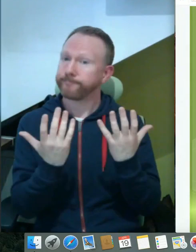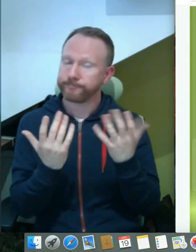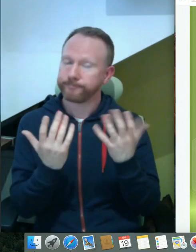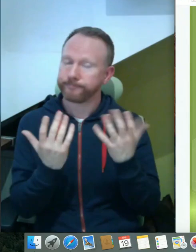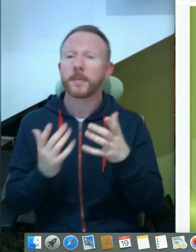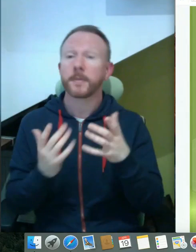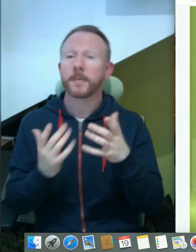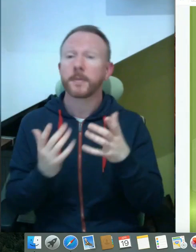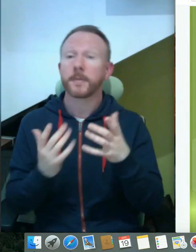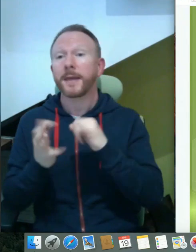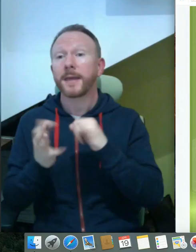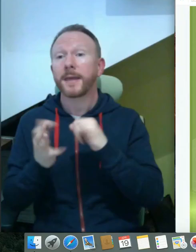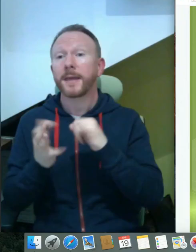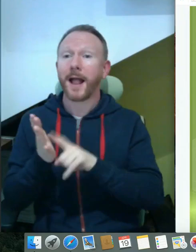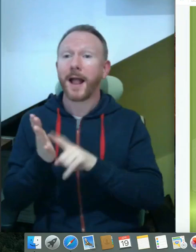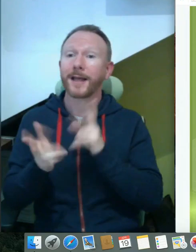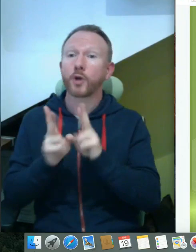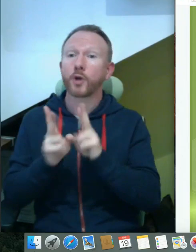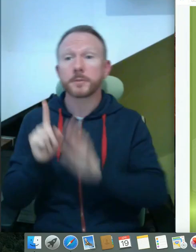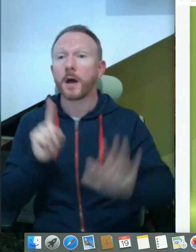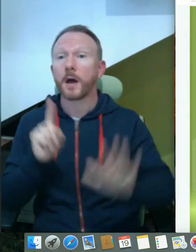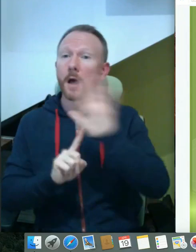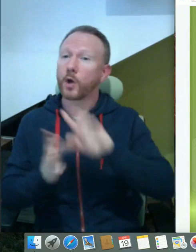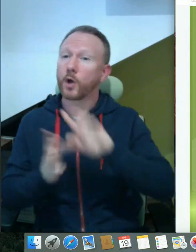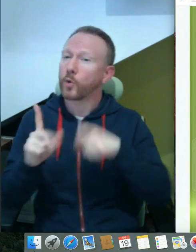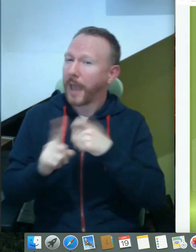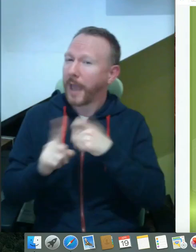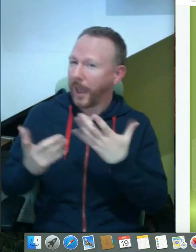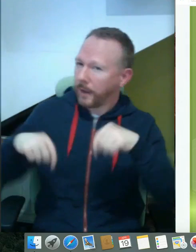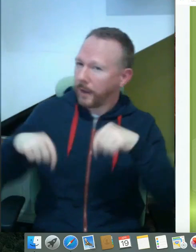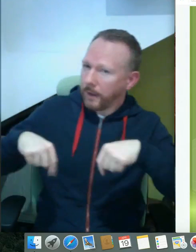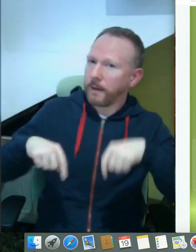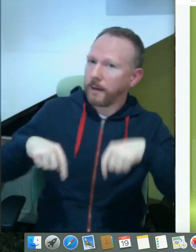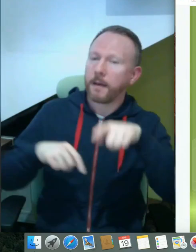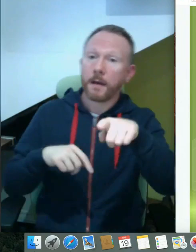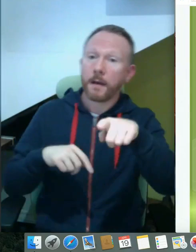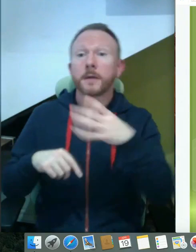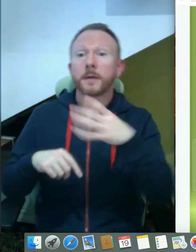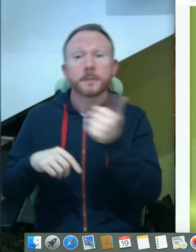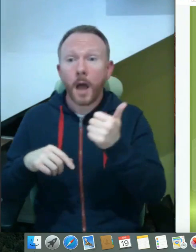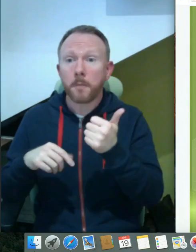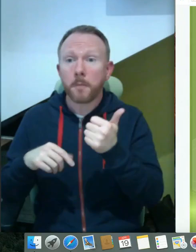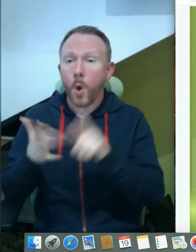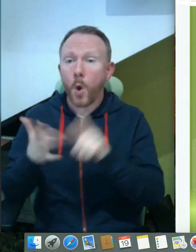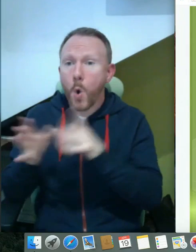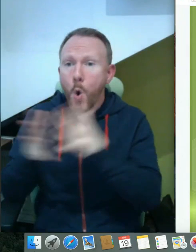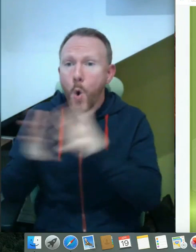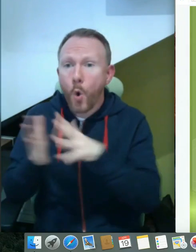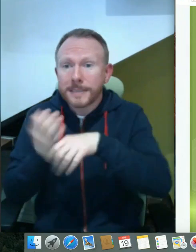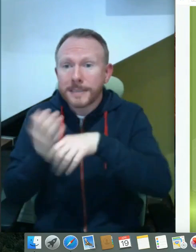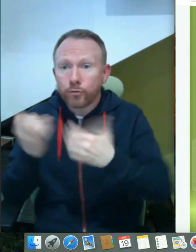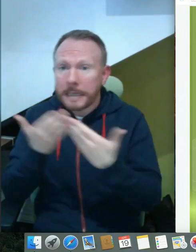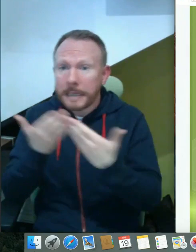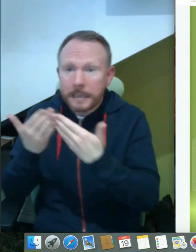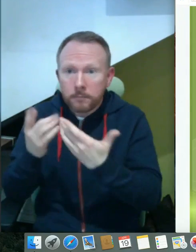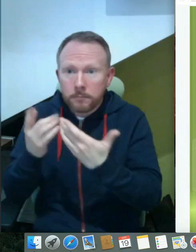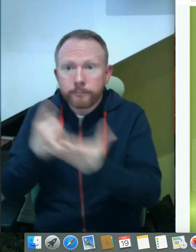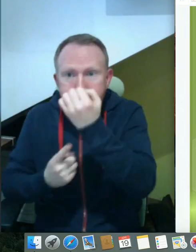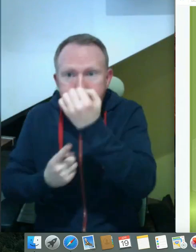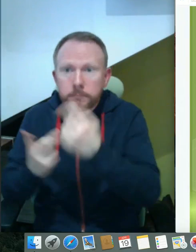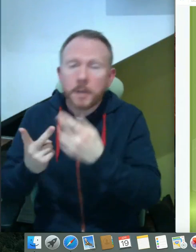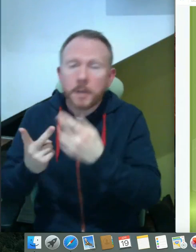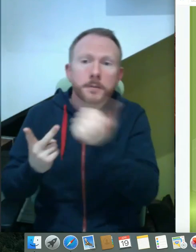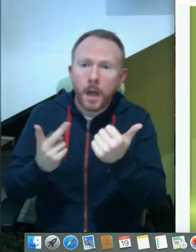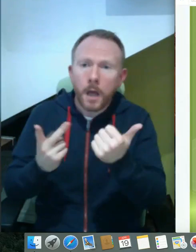the UK who have done such things as undertaken law degrees or other levels of